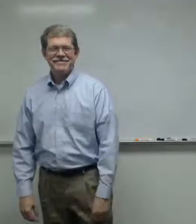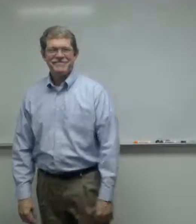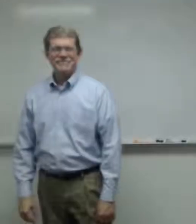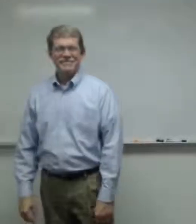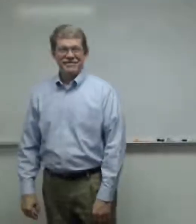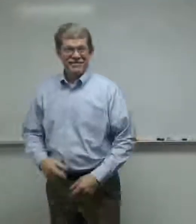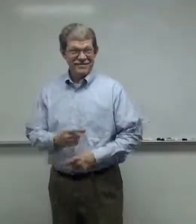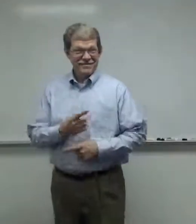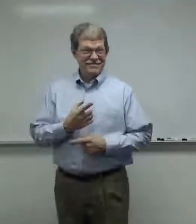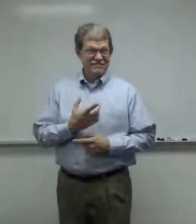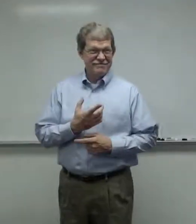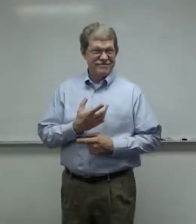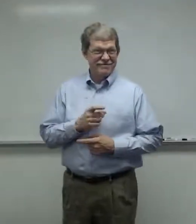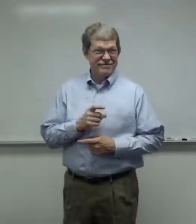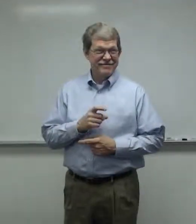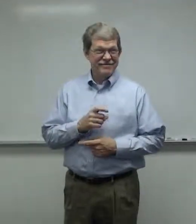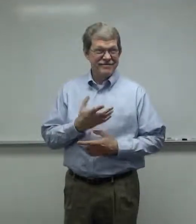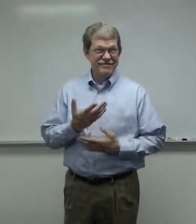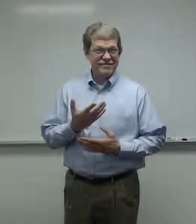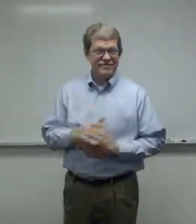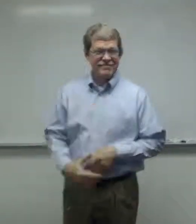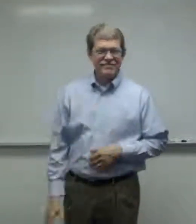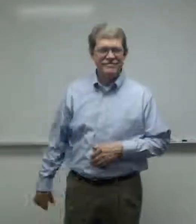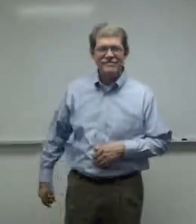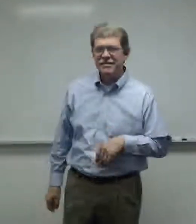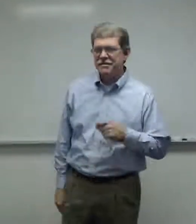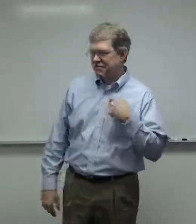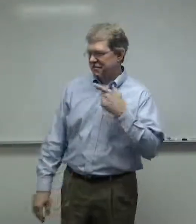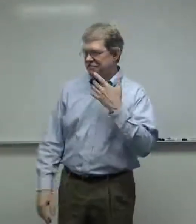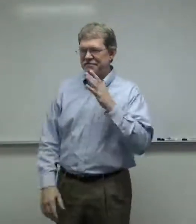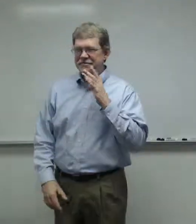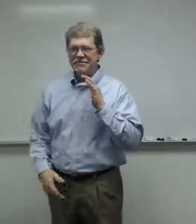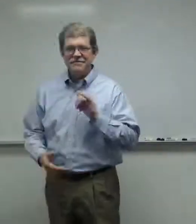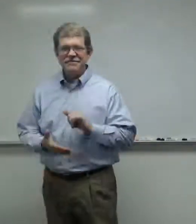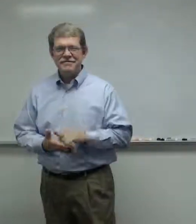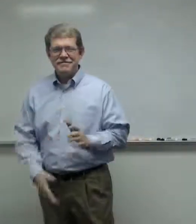Yeah. But that's your verse. Yeah.